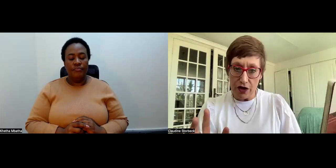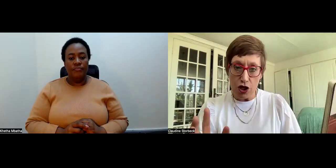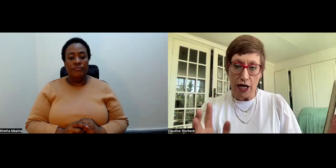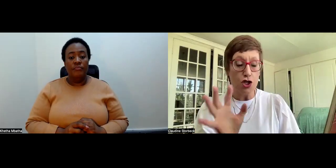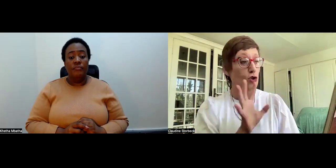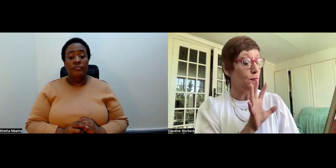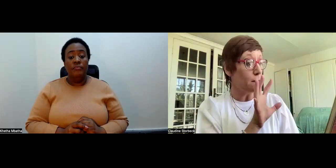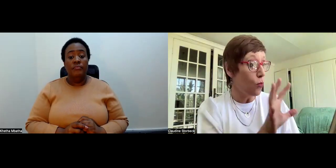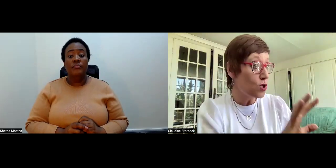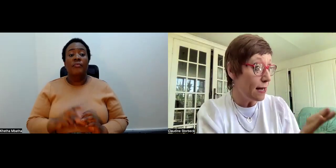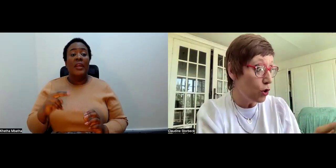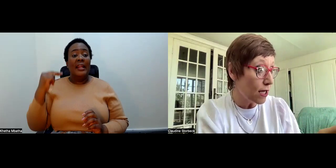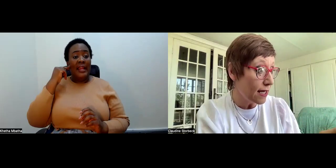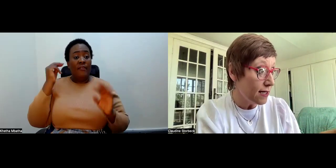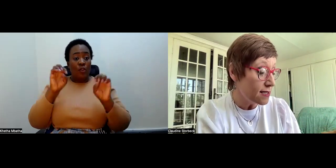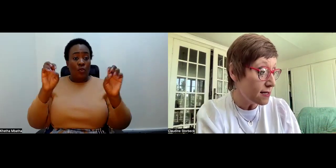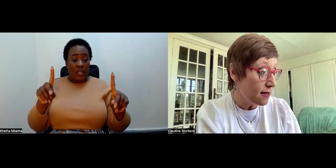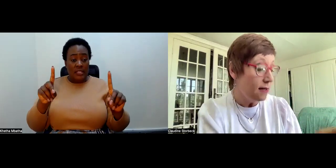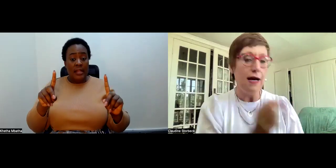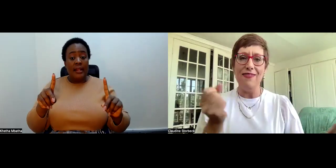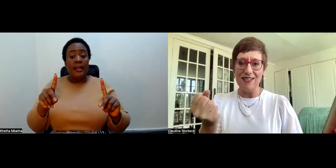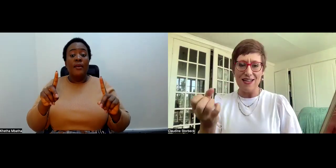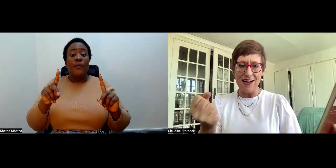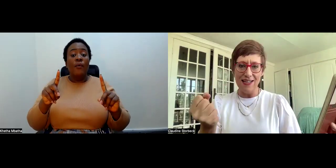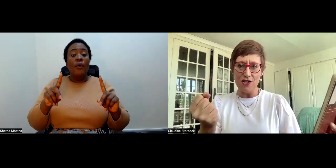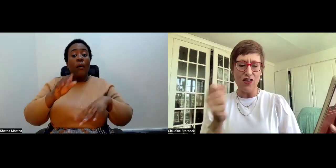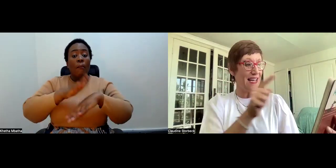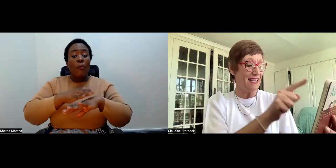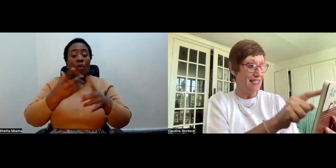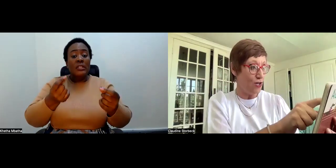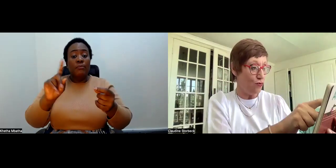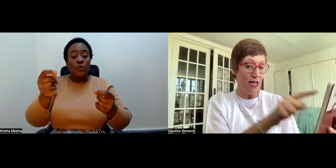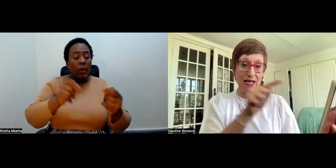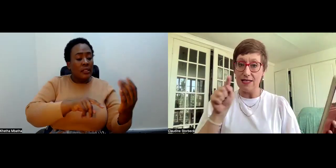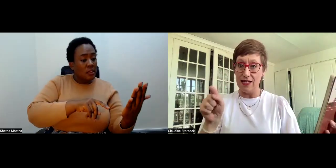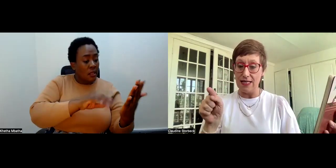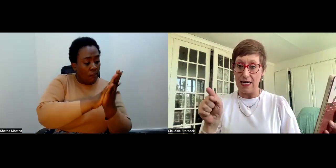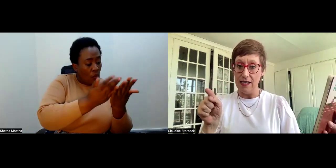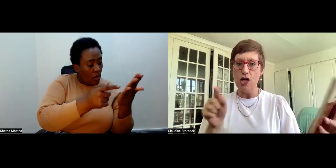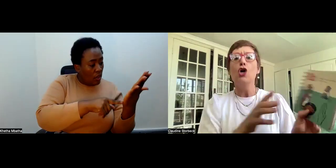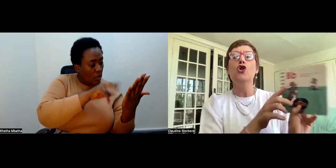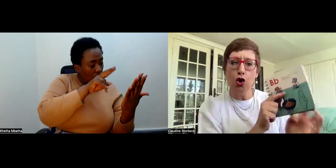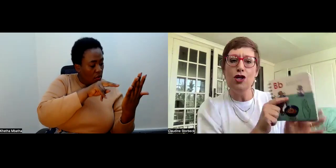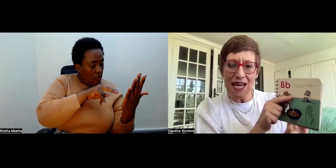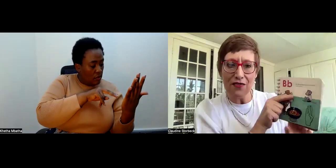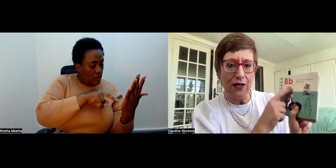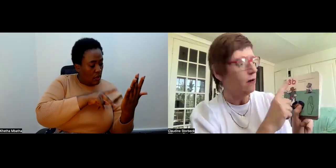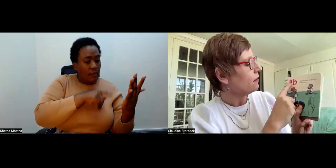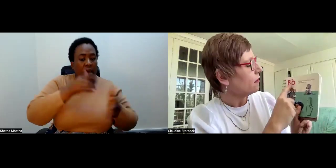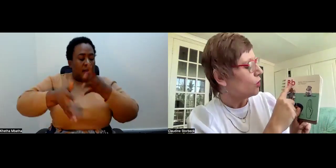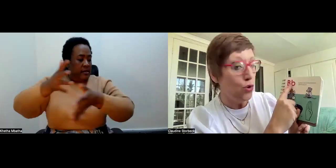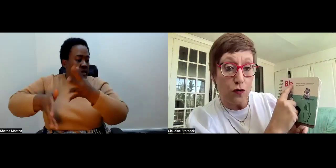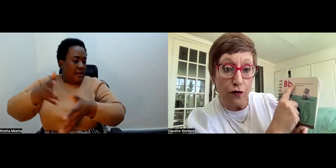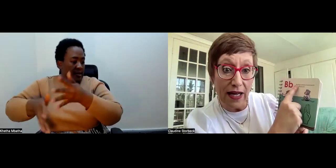In deaf education, you spend more time looking at it and then signing it so they can see you reading it and then signing it. You could